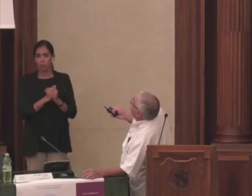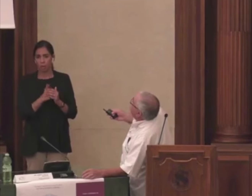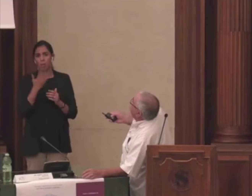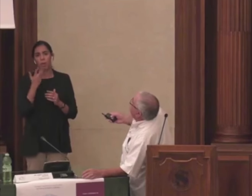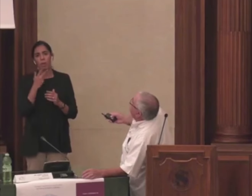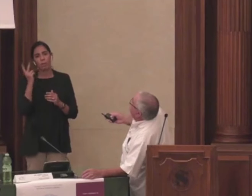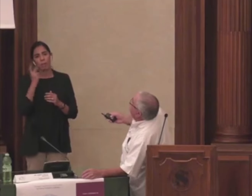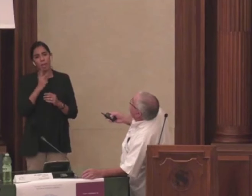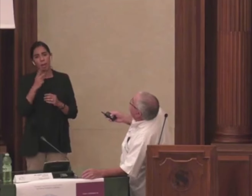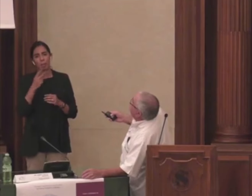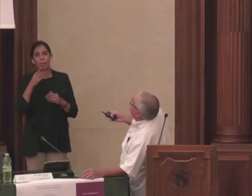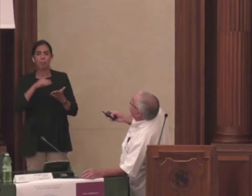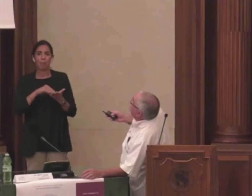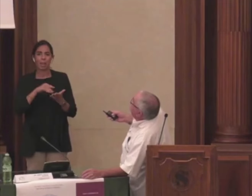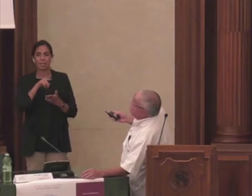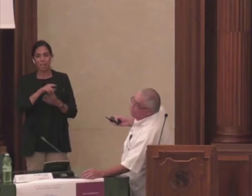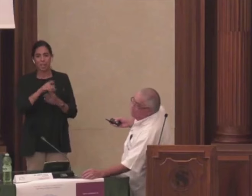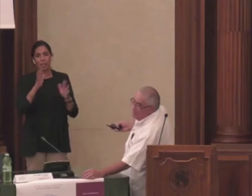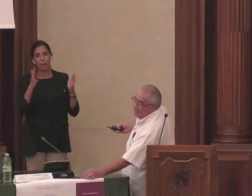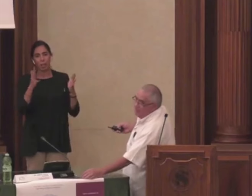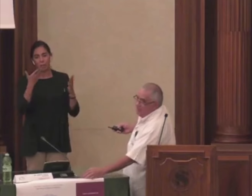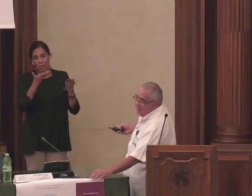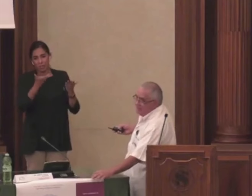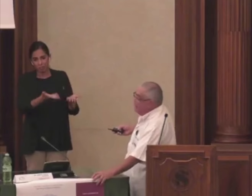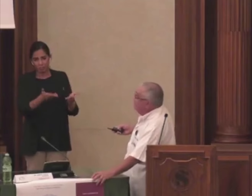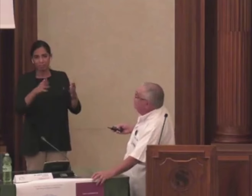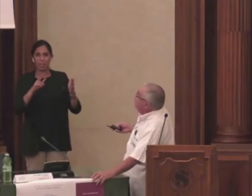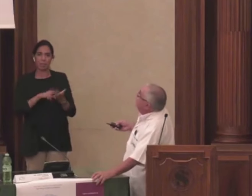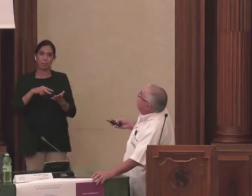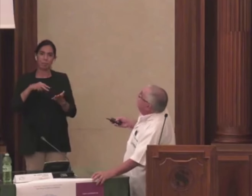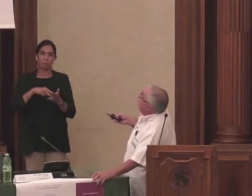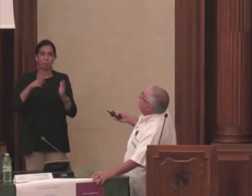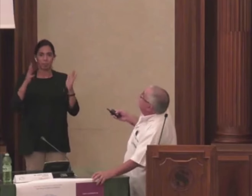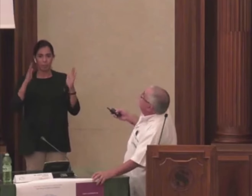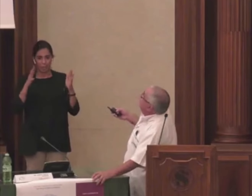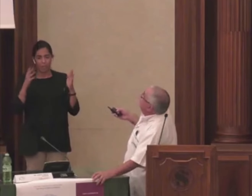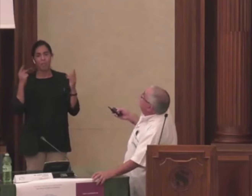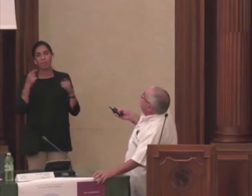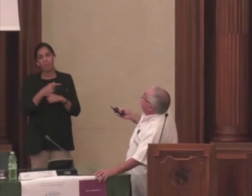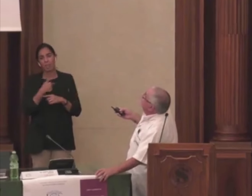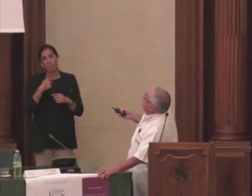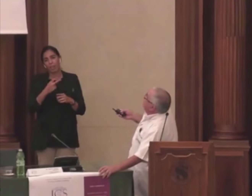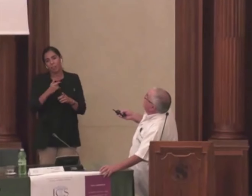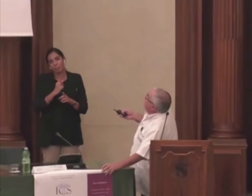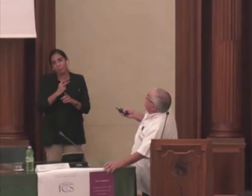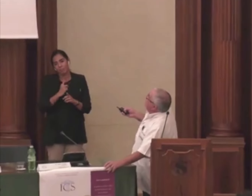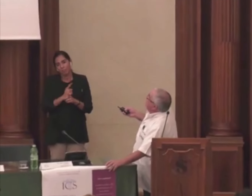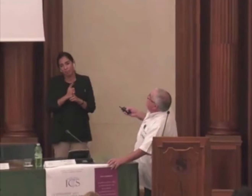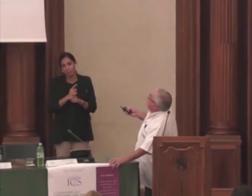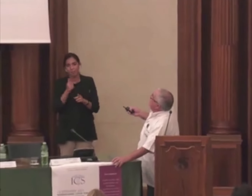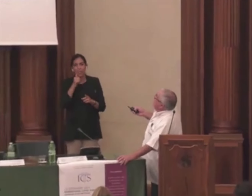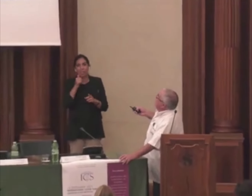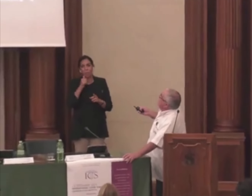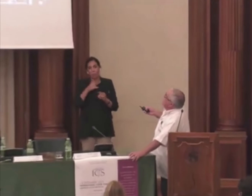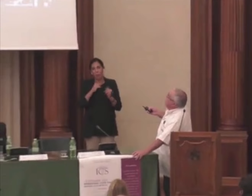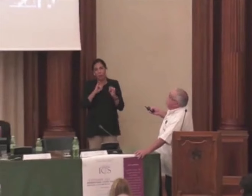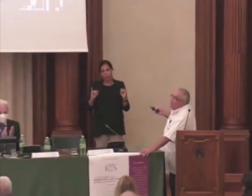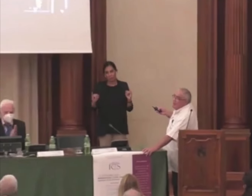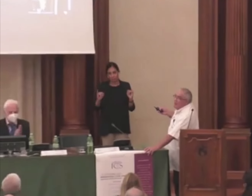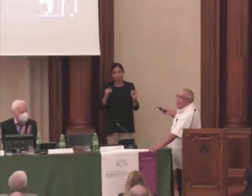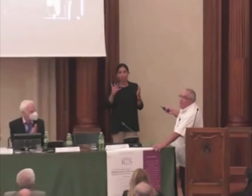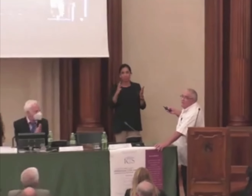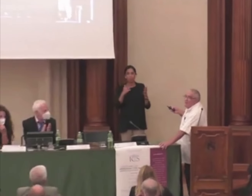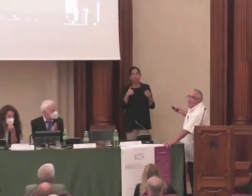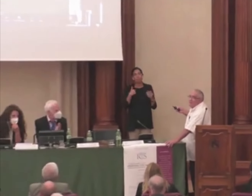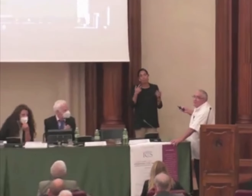for all of us, because I would like to get up and applaud you, even